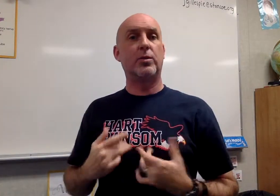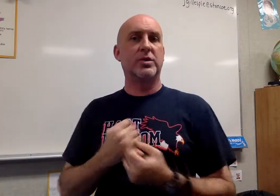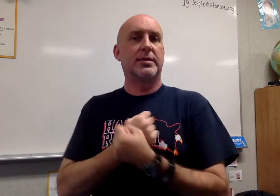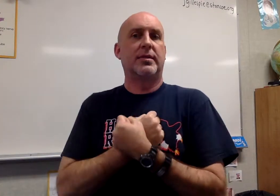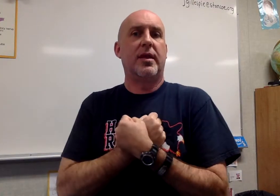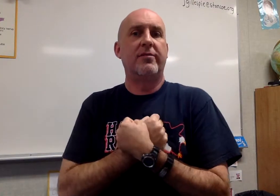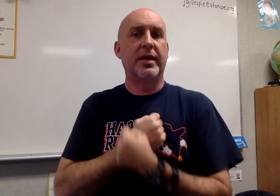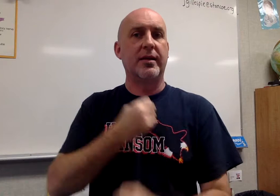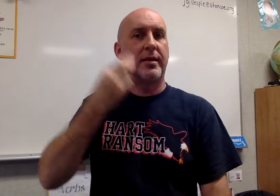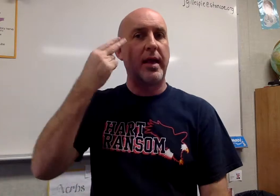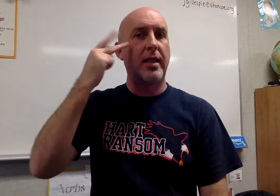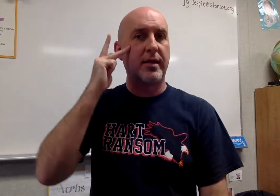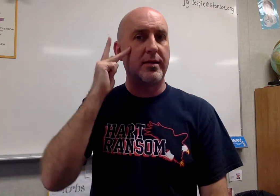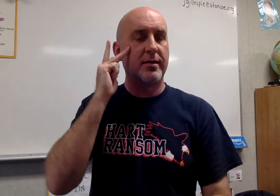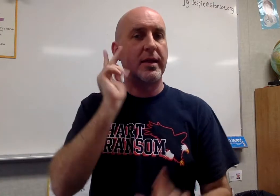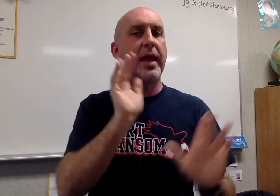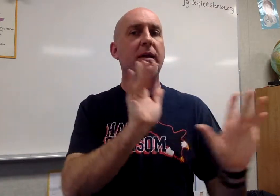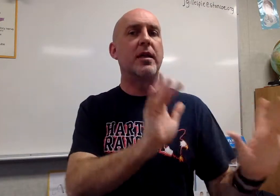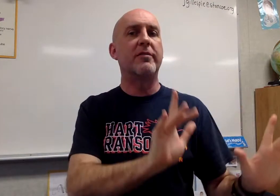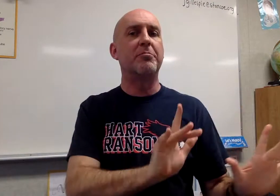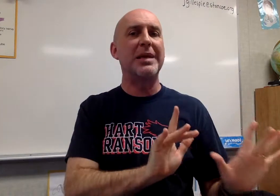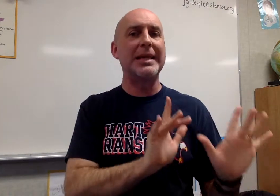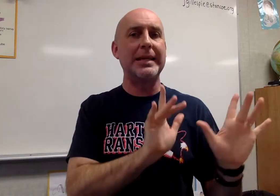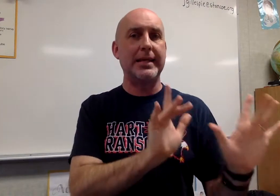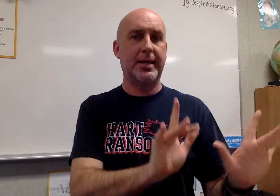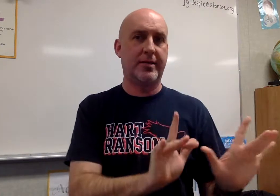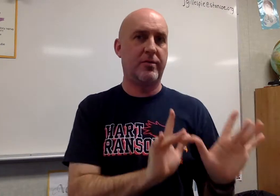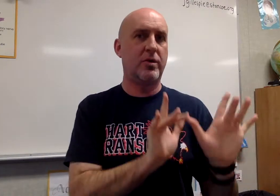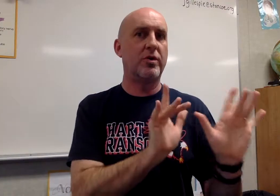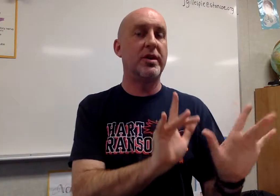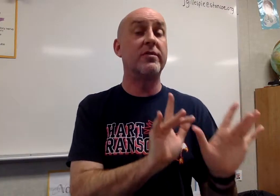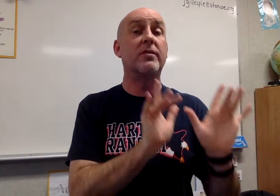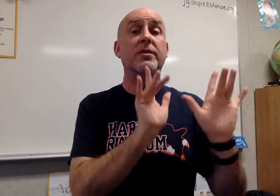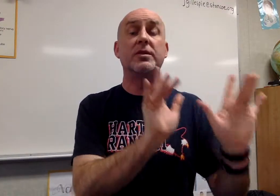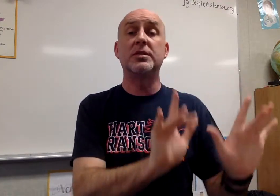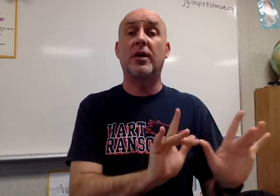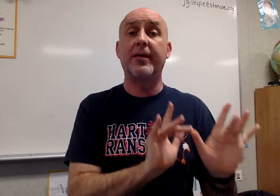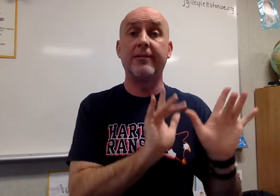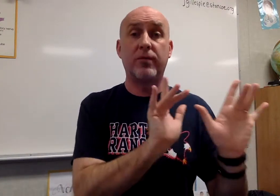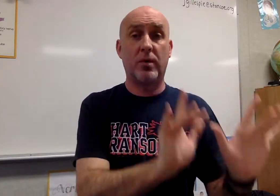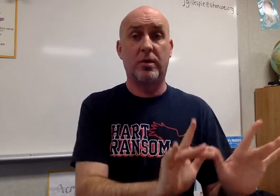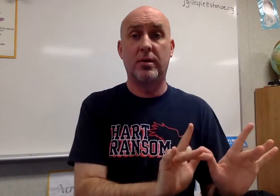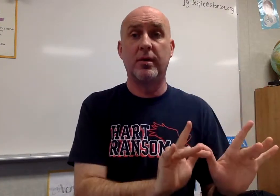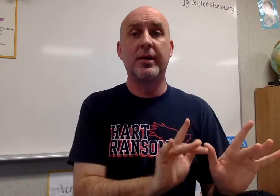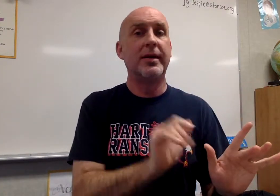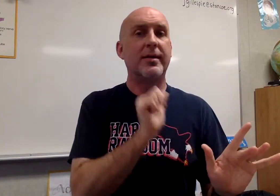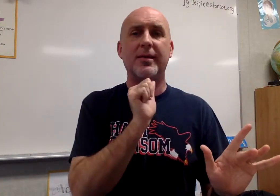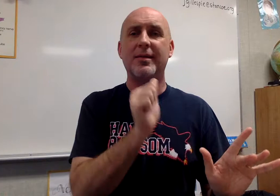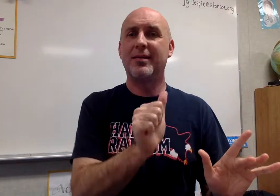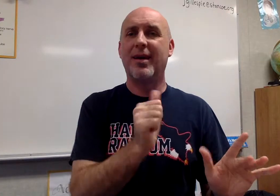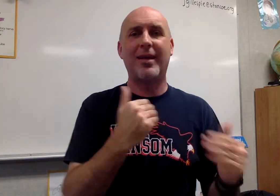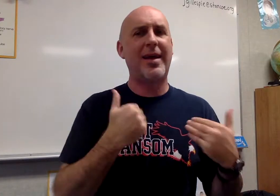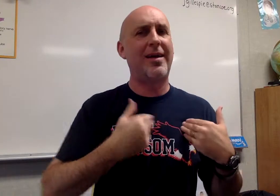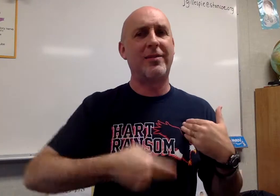just loving Helen. They had a lot of pity for her. They felt very sorry for her. They did not have